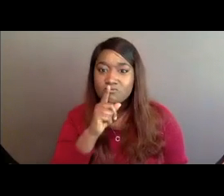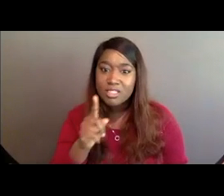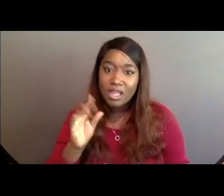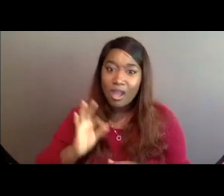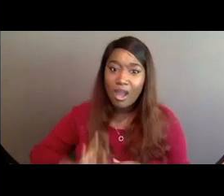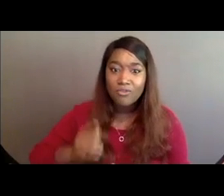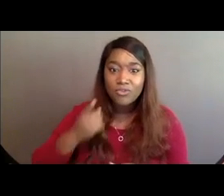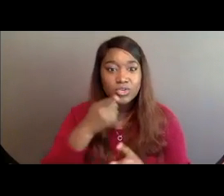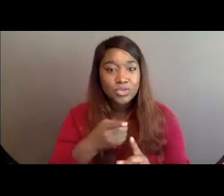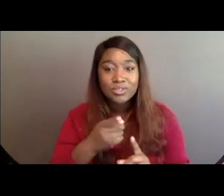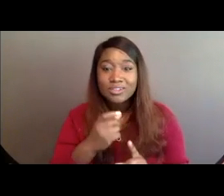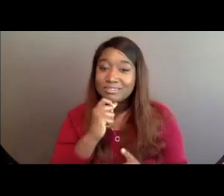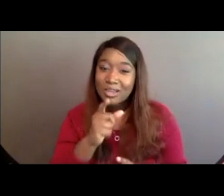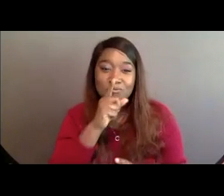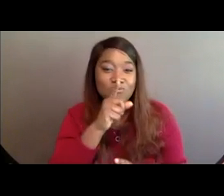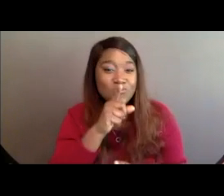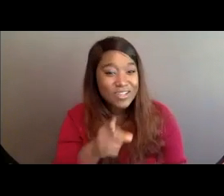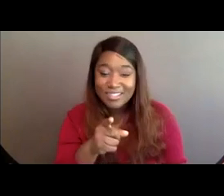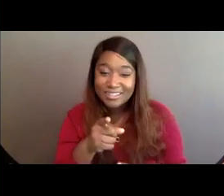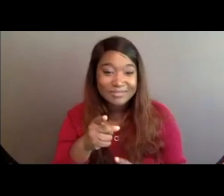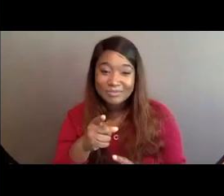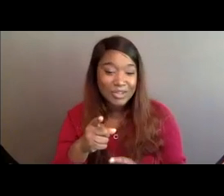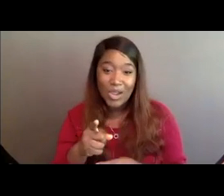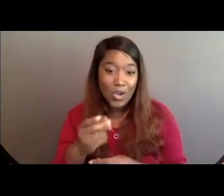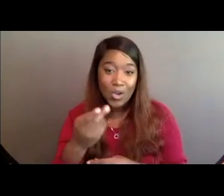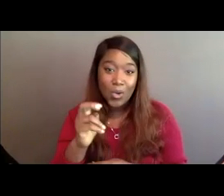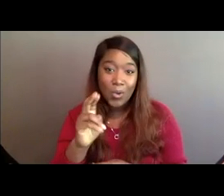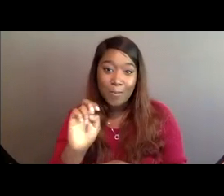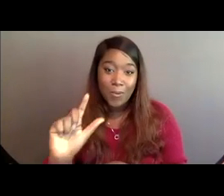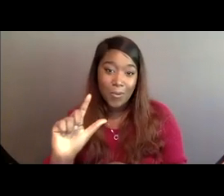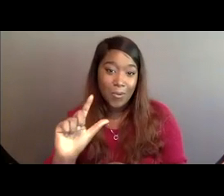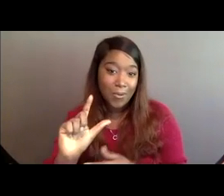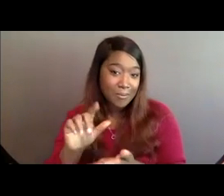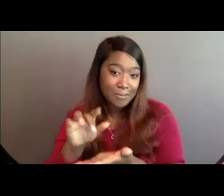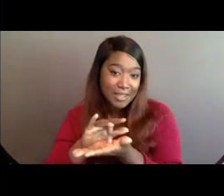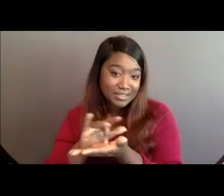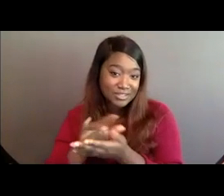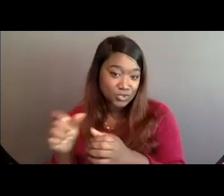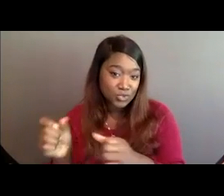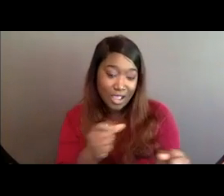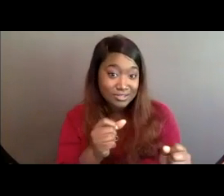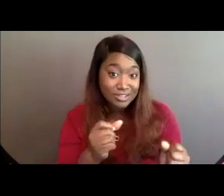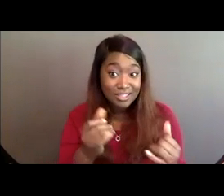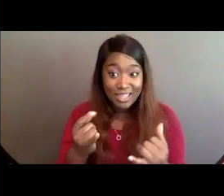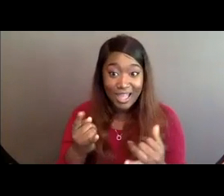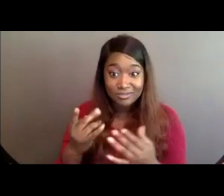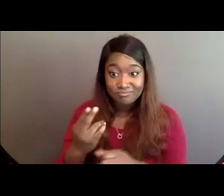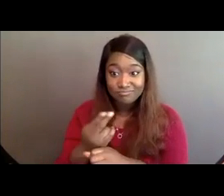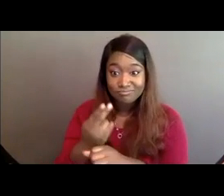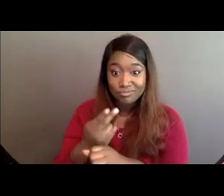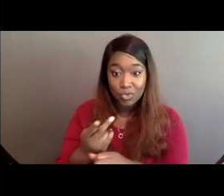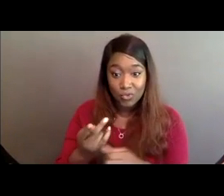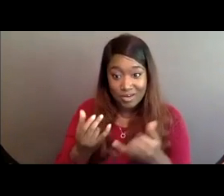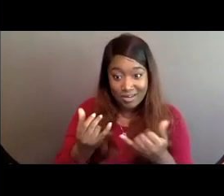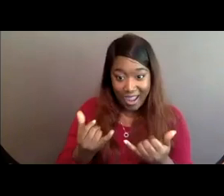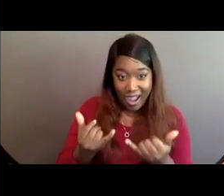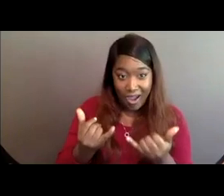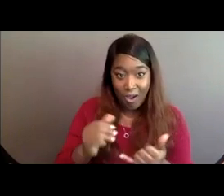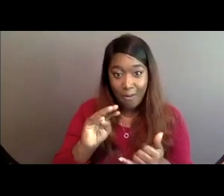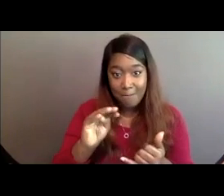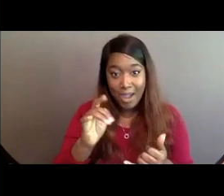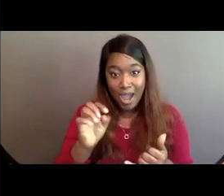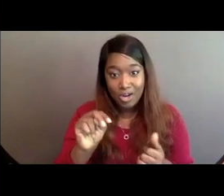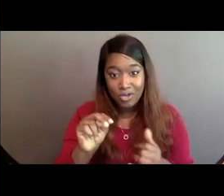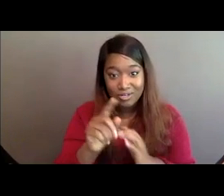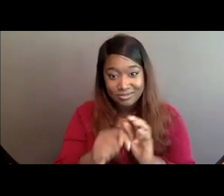medicine strategy, right? That's kind of taking what we do now in modern age of like, if something in a little bit is good for